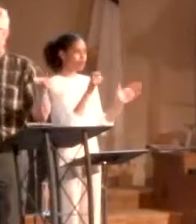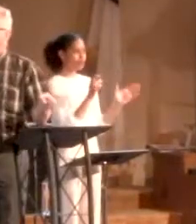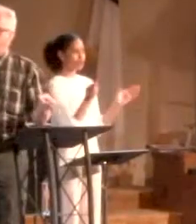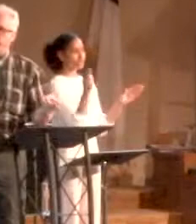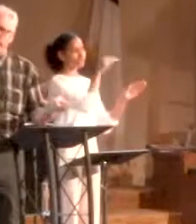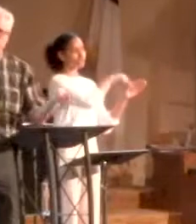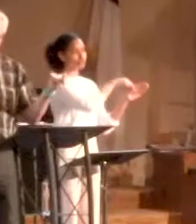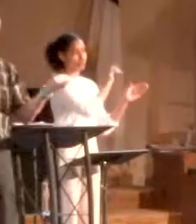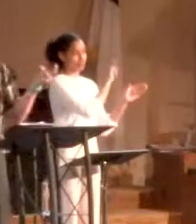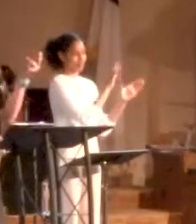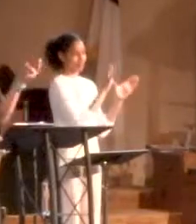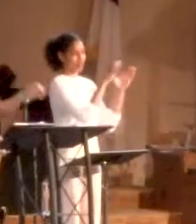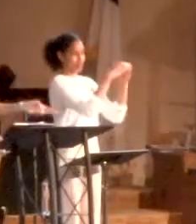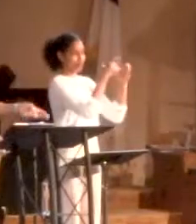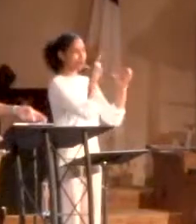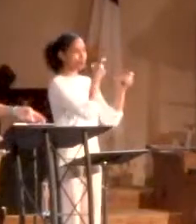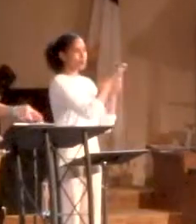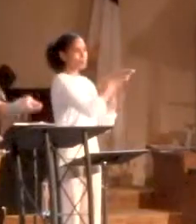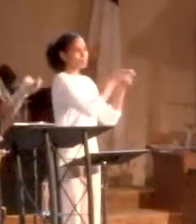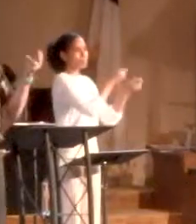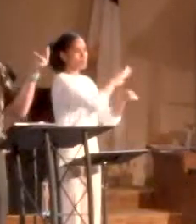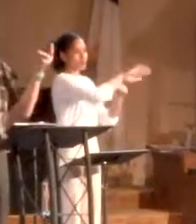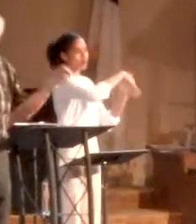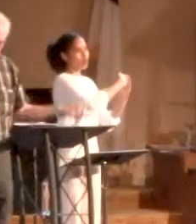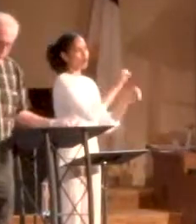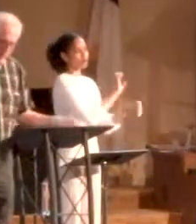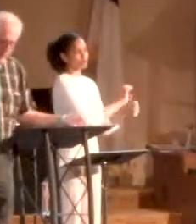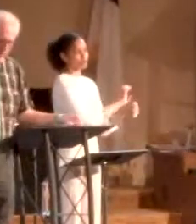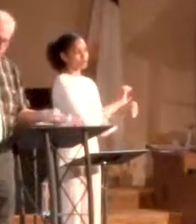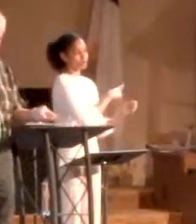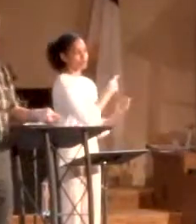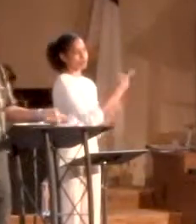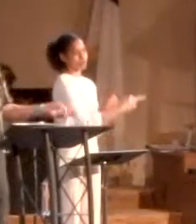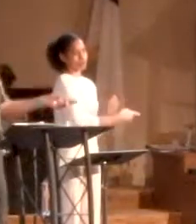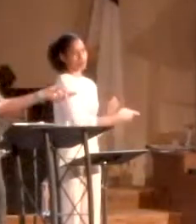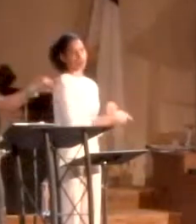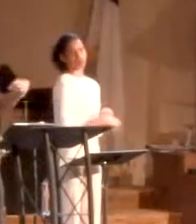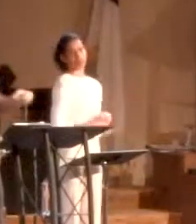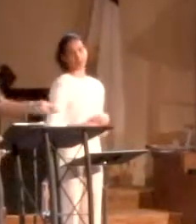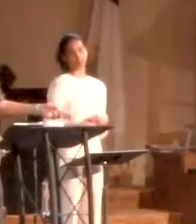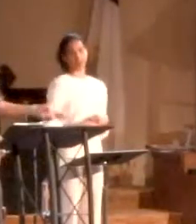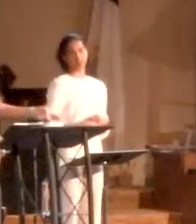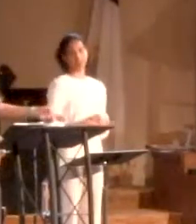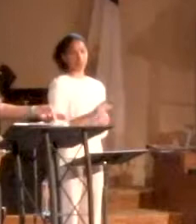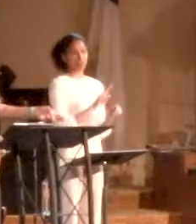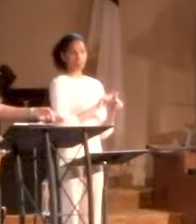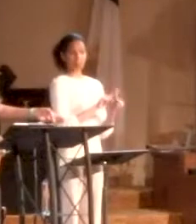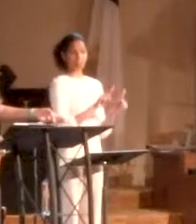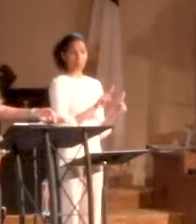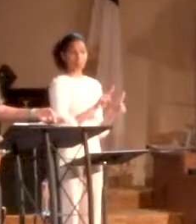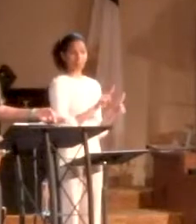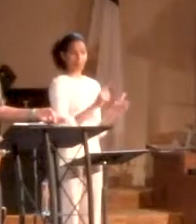in reality, only old-timers who were from here were ever invited.